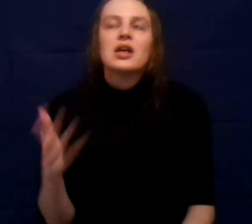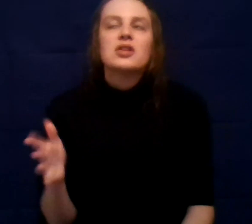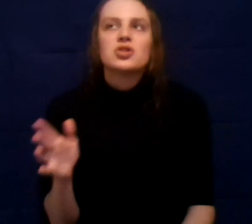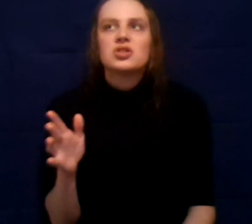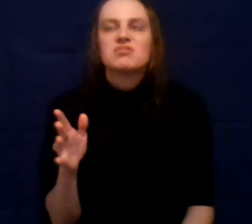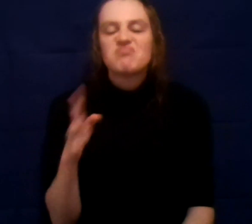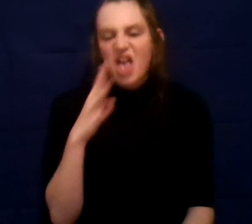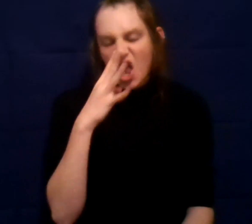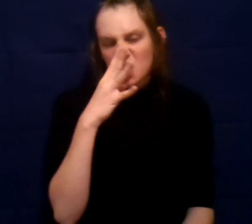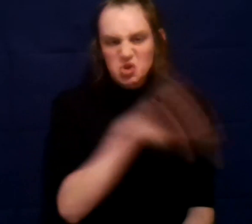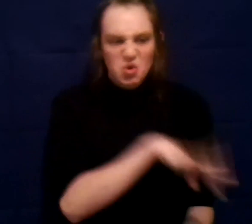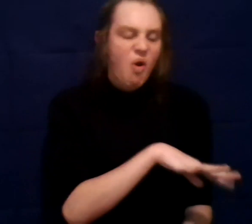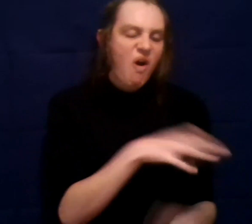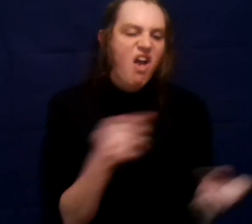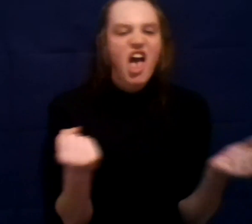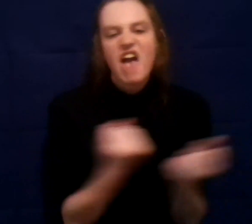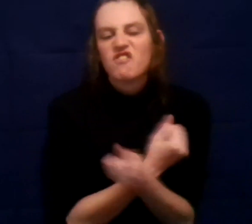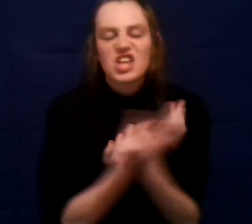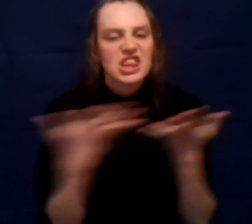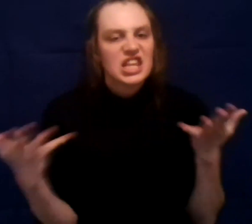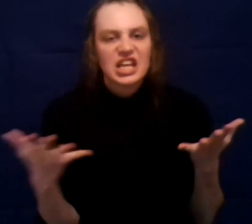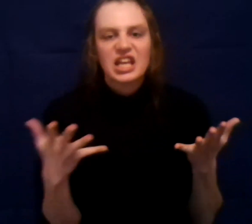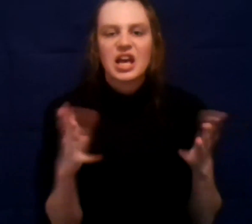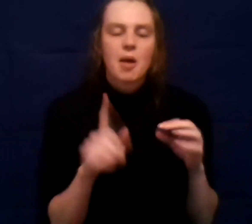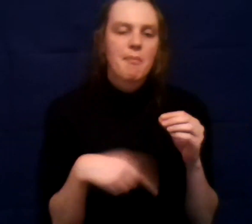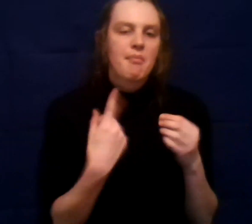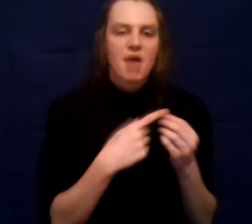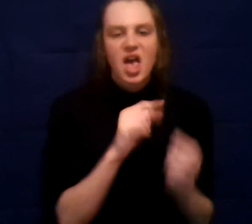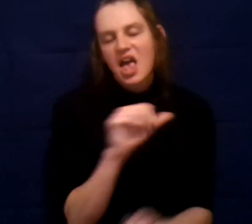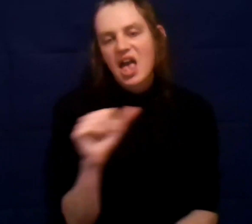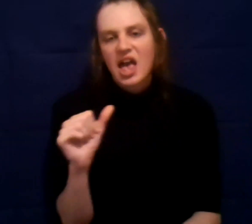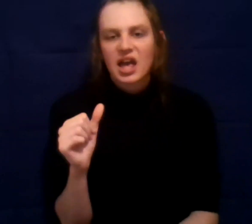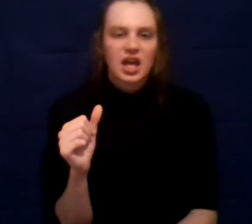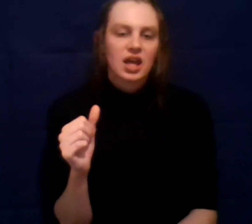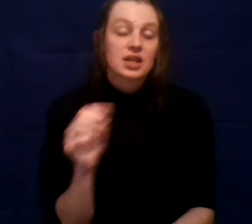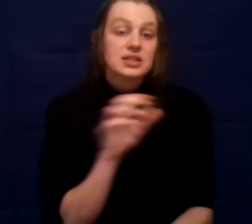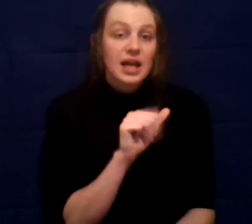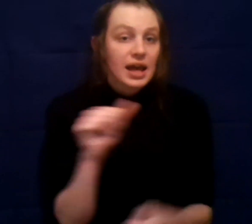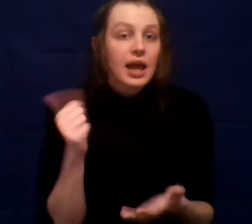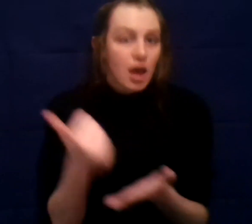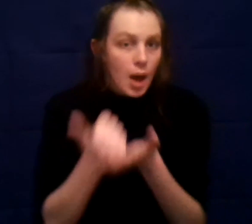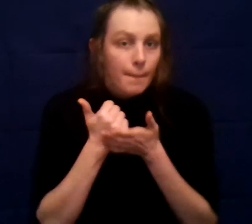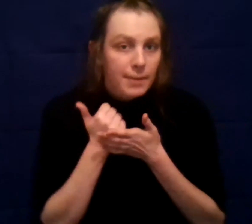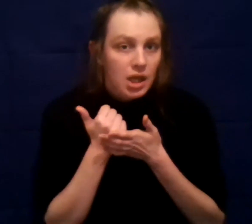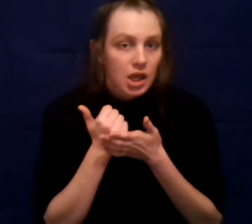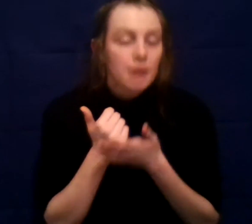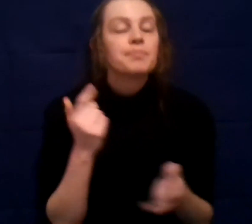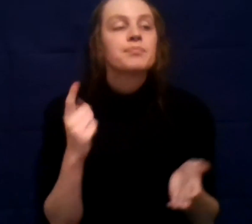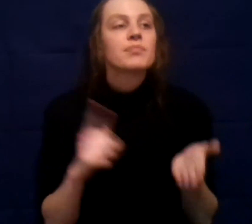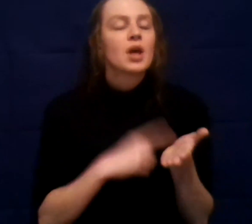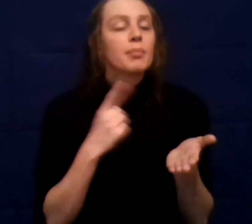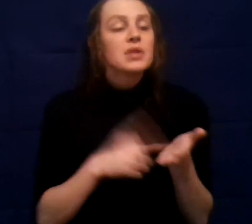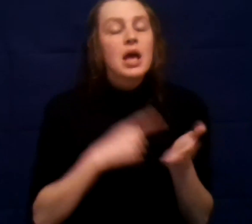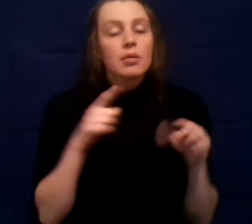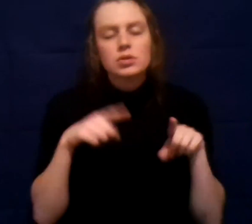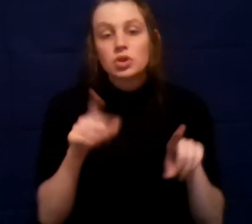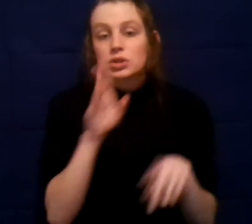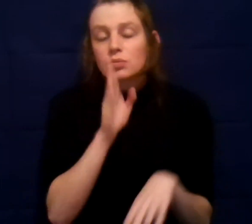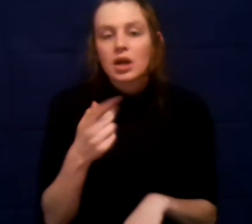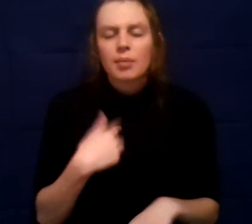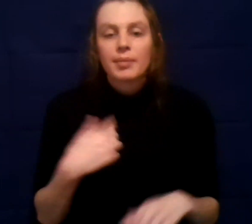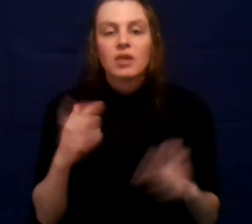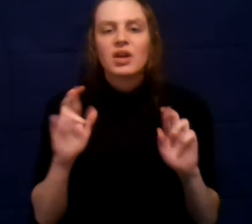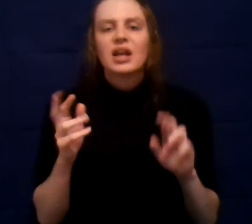dismiss everything that AA has given me, because there'd been a couple of times in sobriety where I was just ready to just give up and